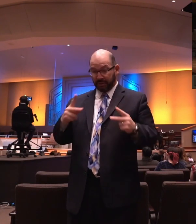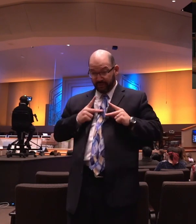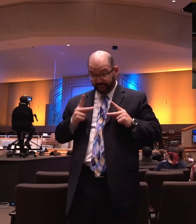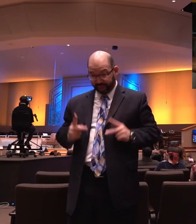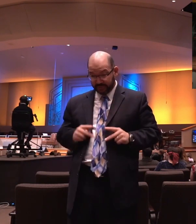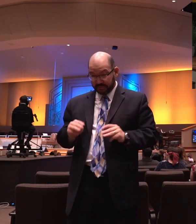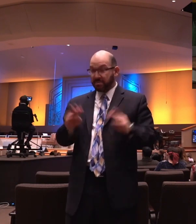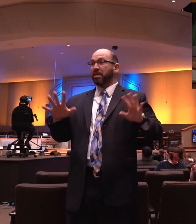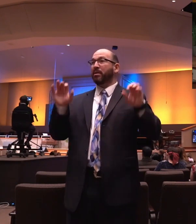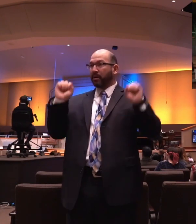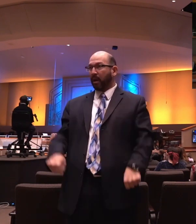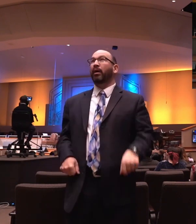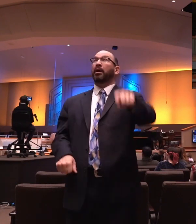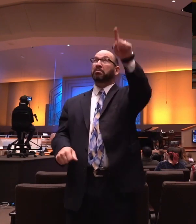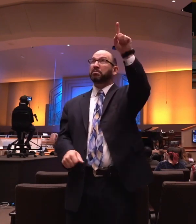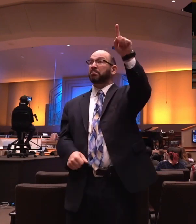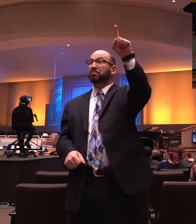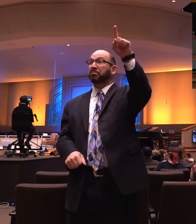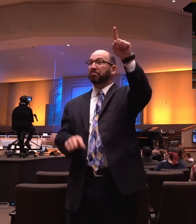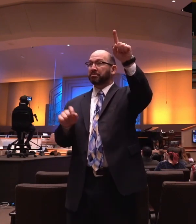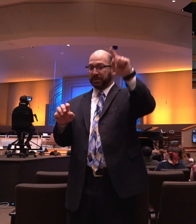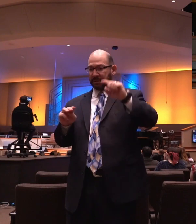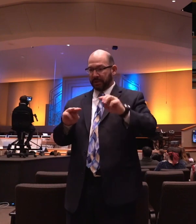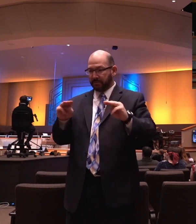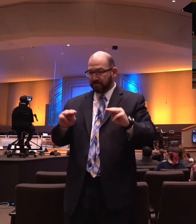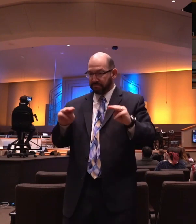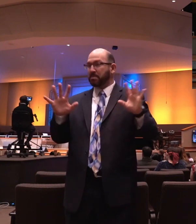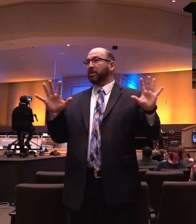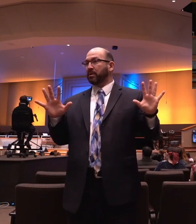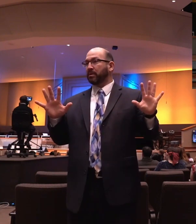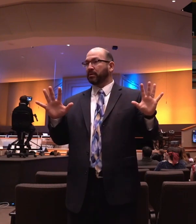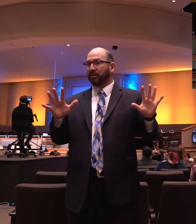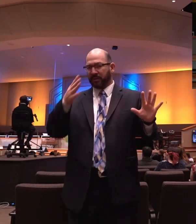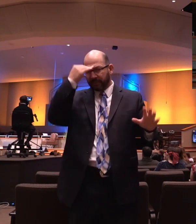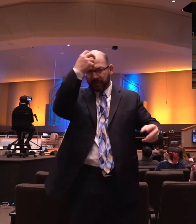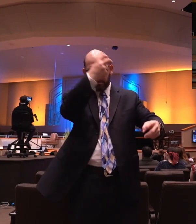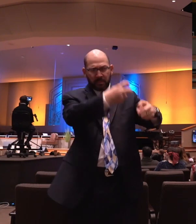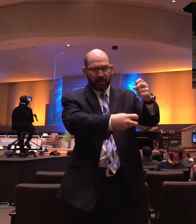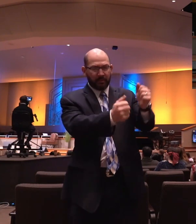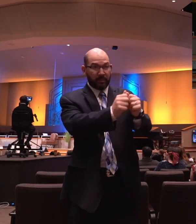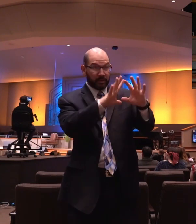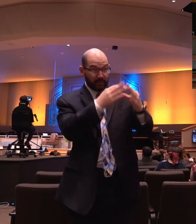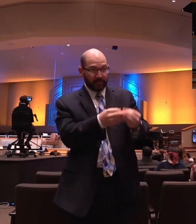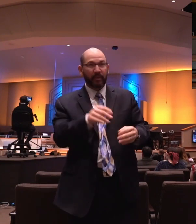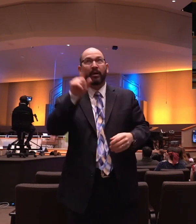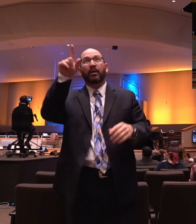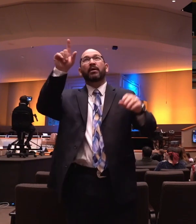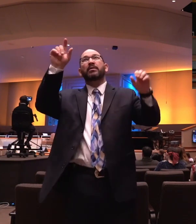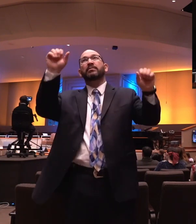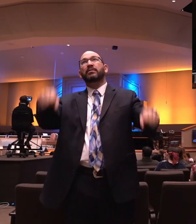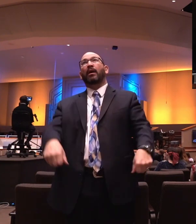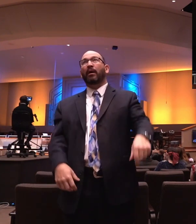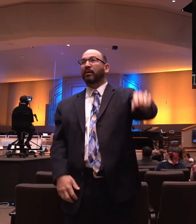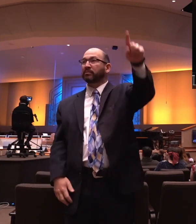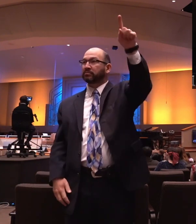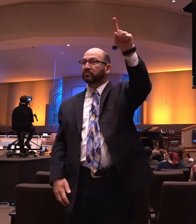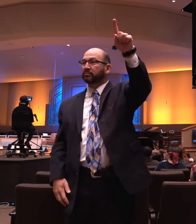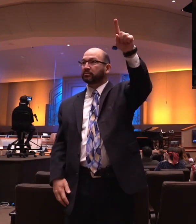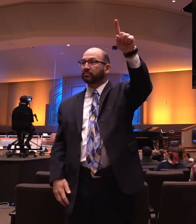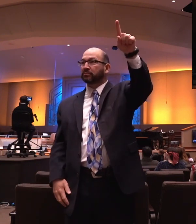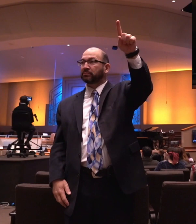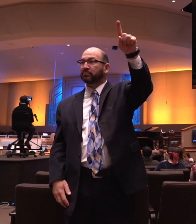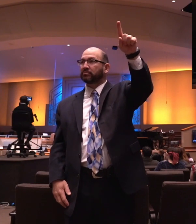God can do that. You need a miracle in a situation with a loved one that you think is beyond repair?